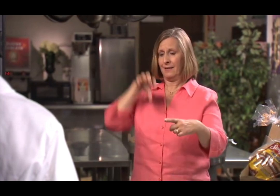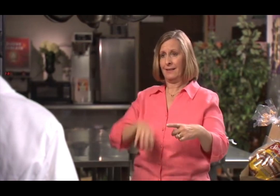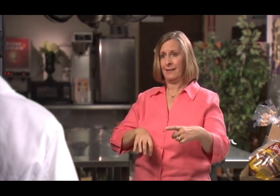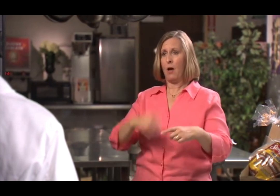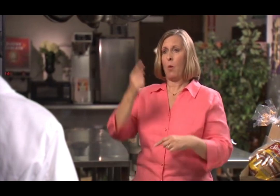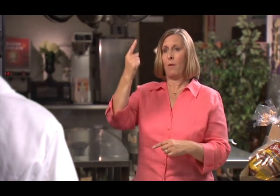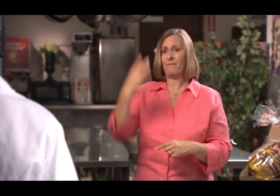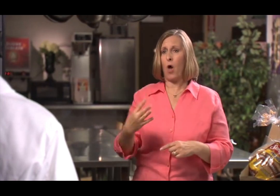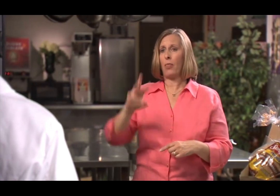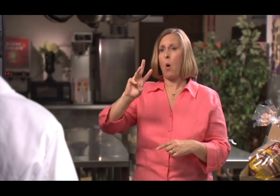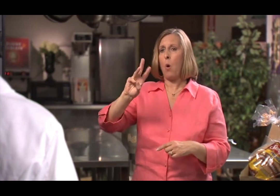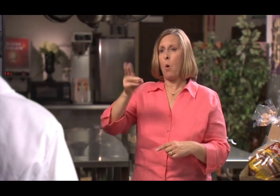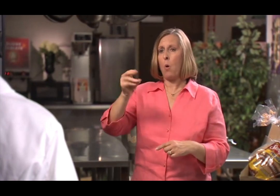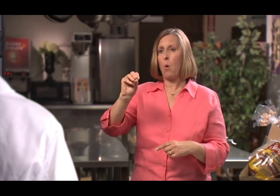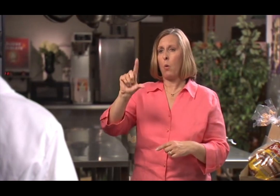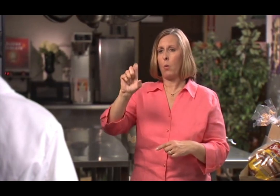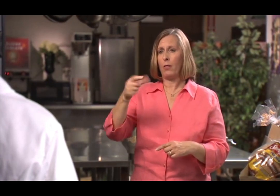And the final quarter should be whole grains.